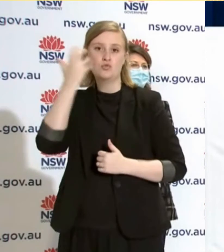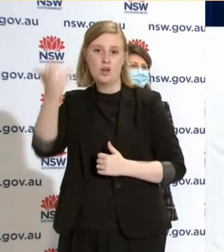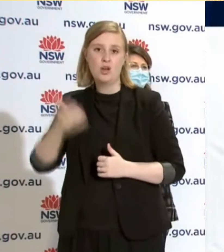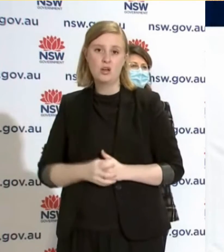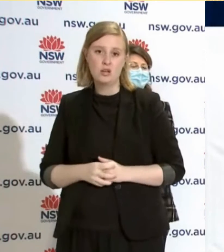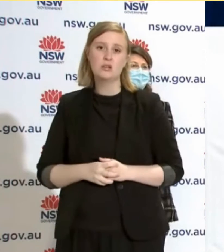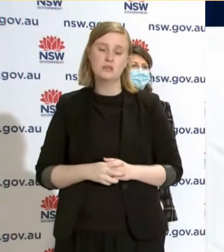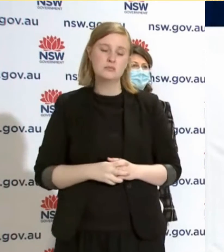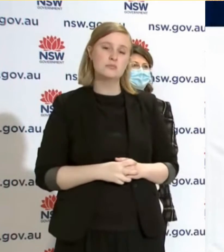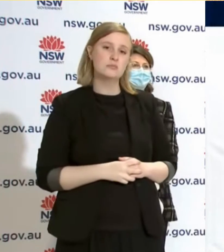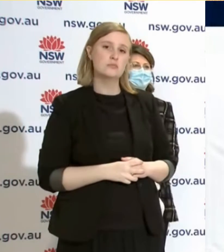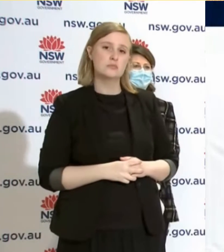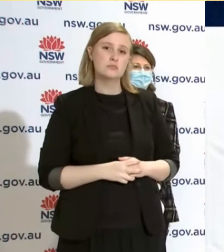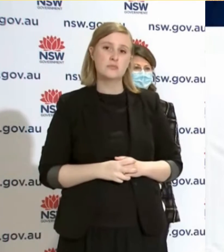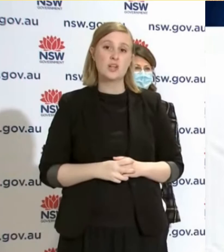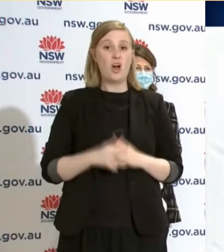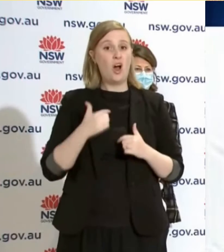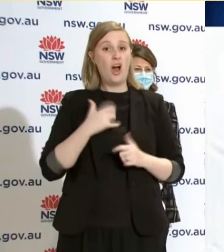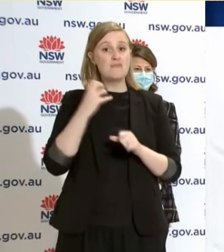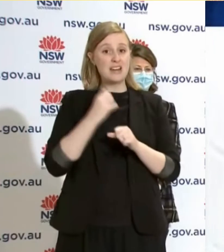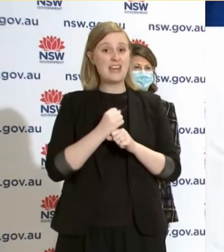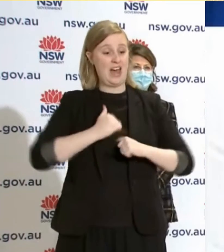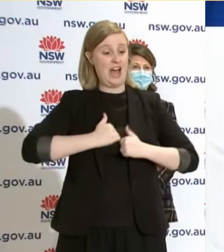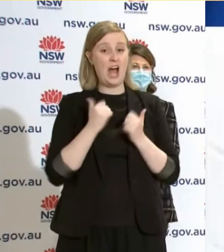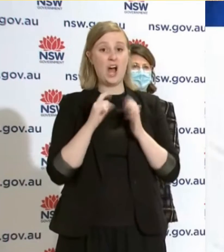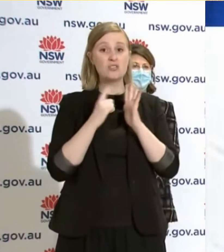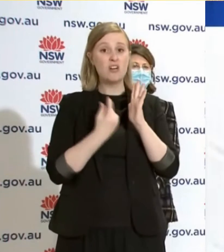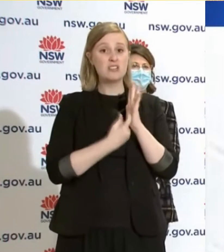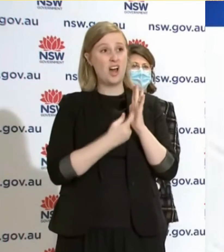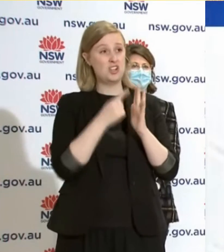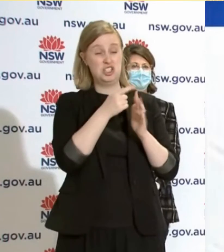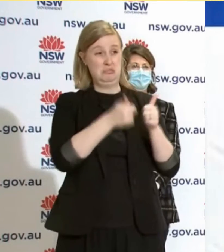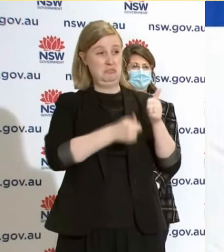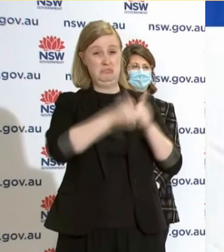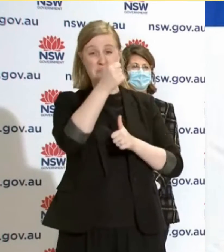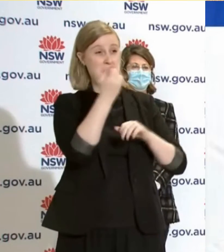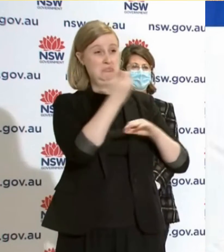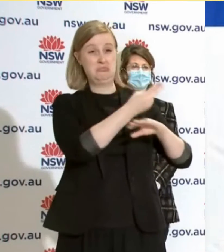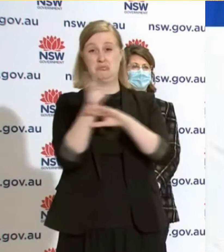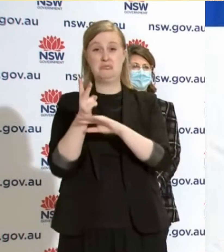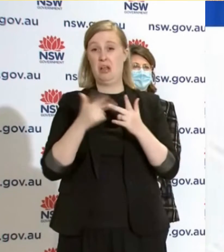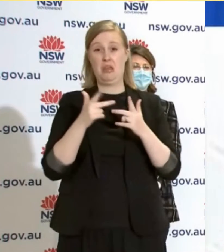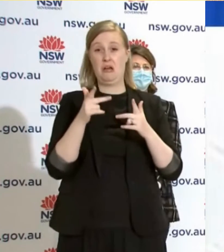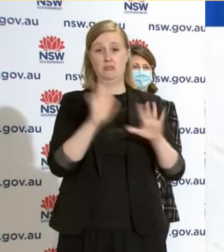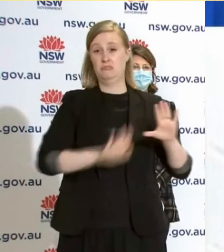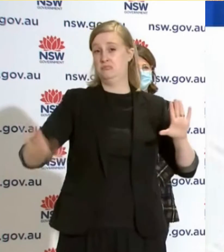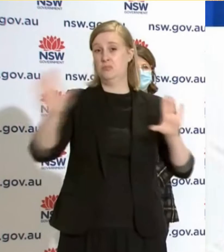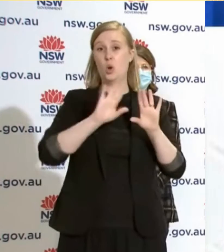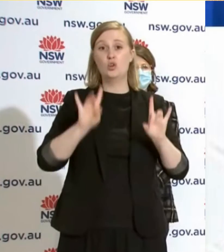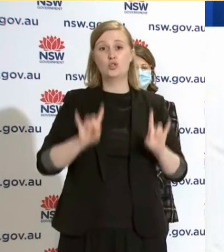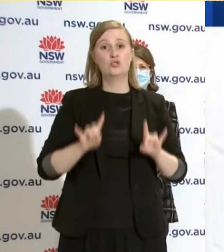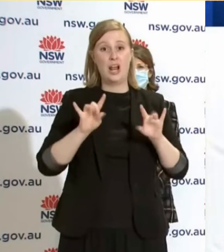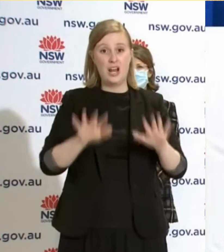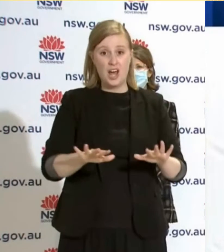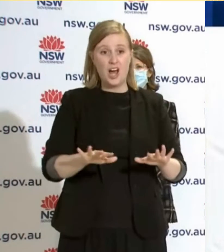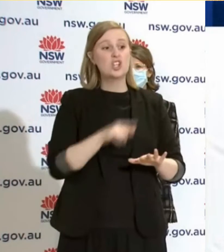believe, best medical officer in the nation. Dr. Chant gave me that advice months and months before the Doherty report came out, about 80%